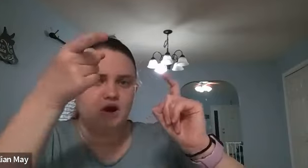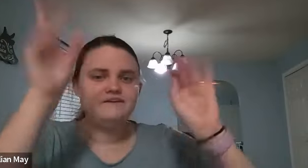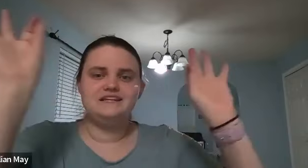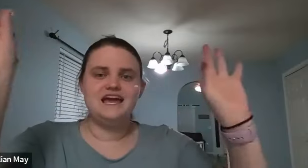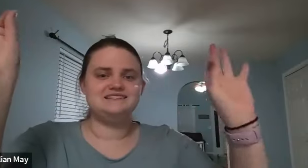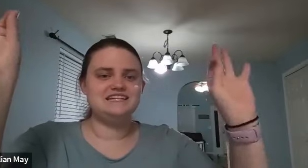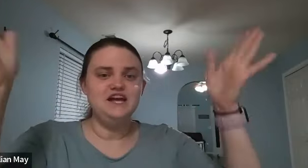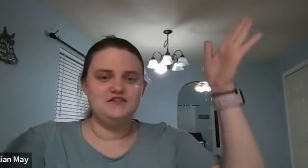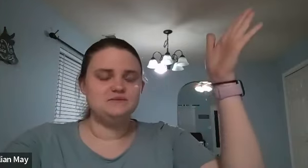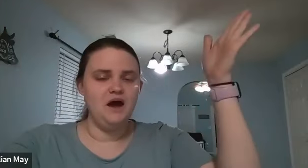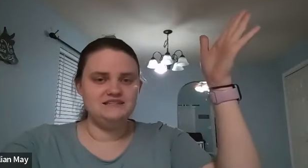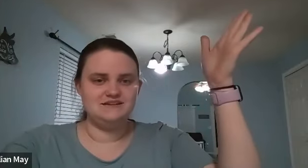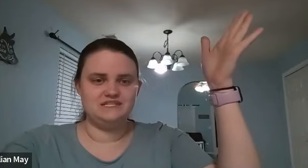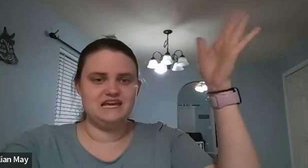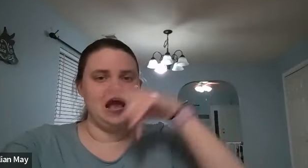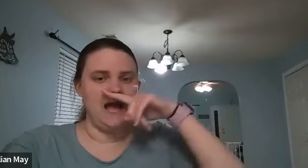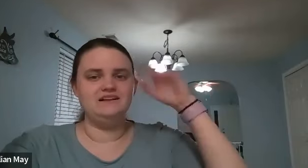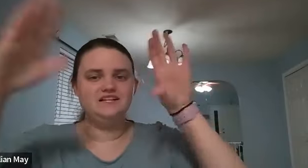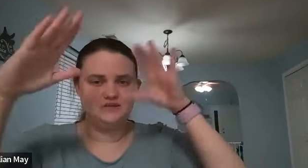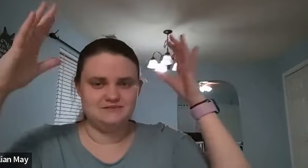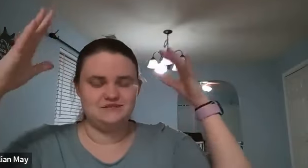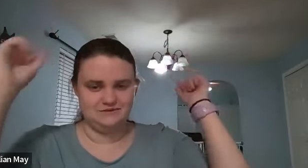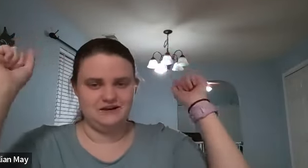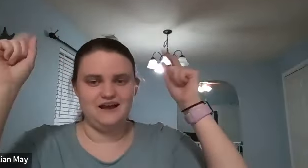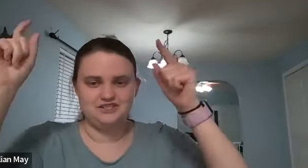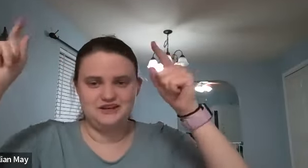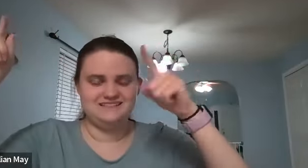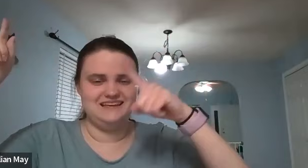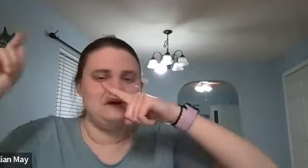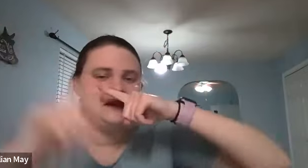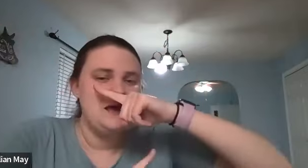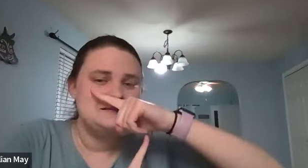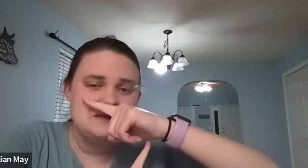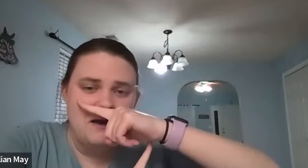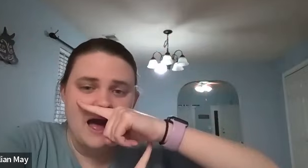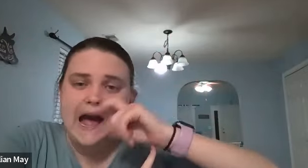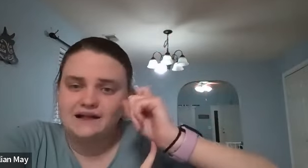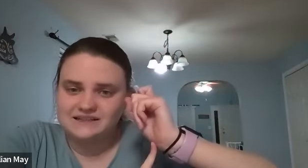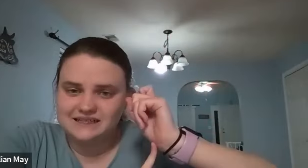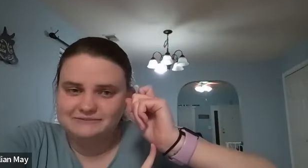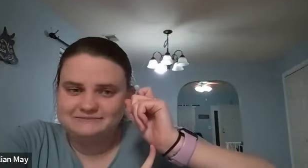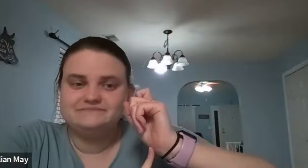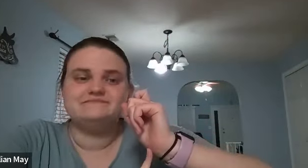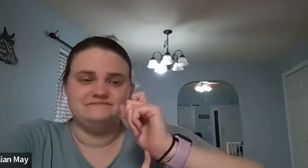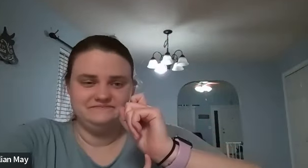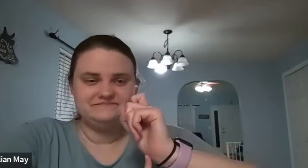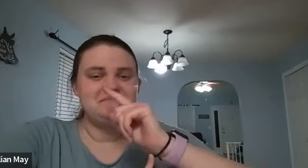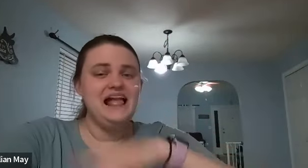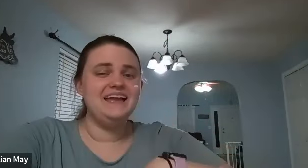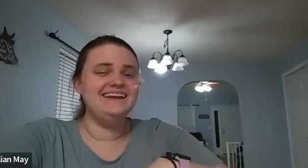Perfect. Yes. See, there's a positive with saying ugly Christmas sweater. I'll show you how to say that one. So ugly.